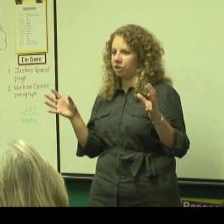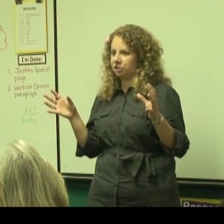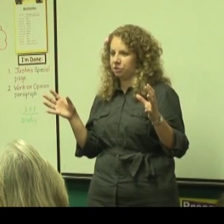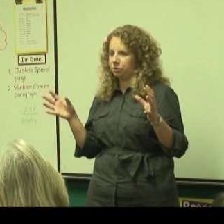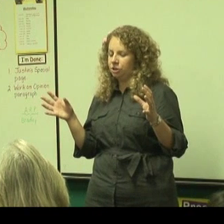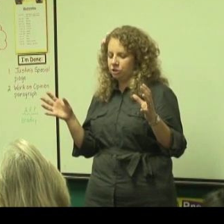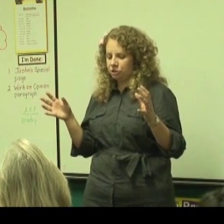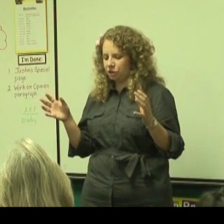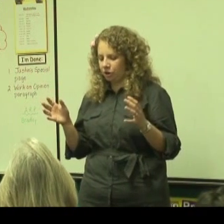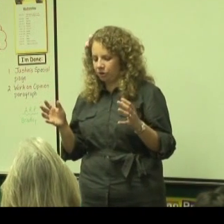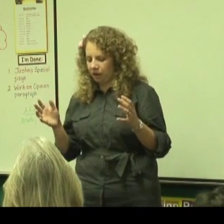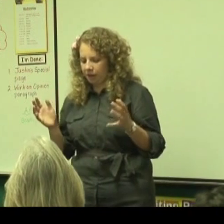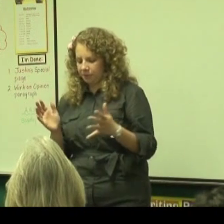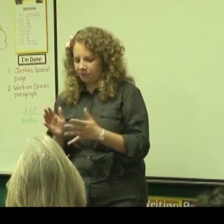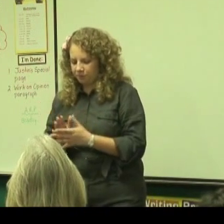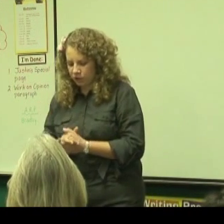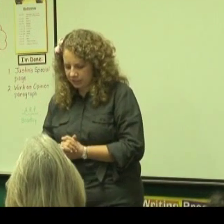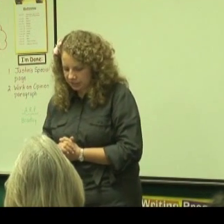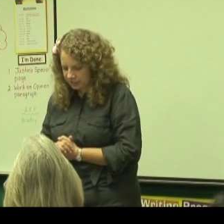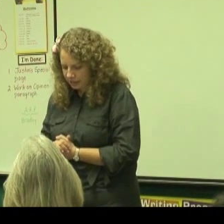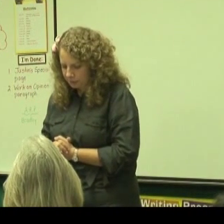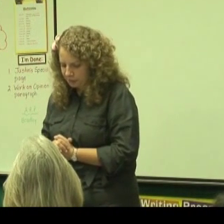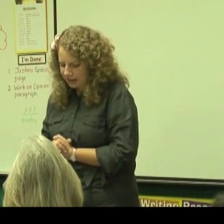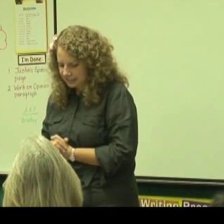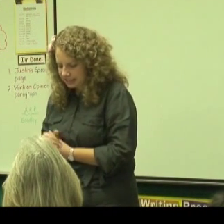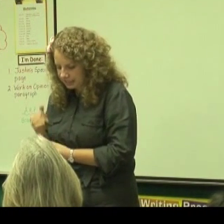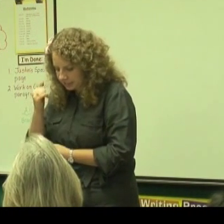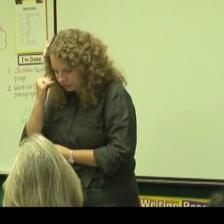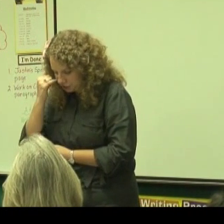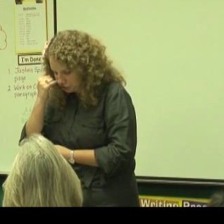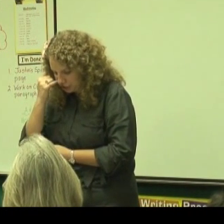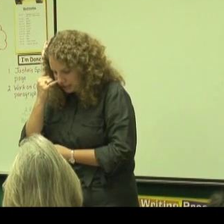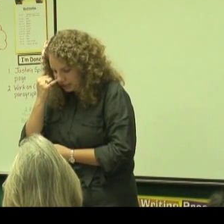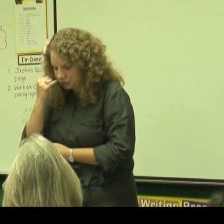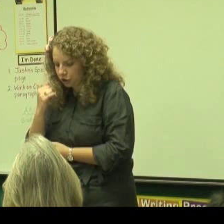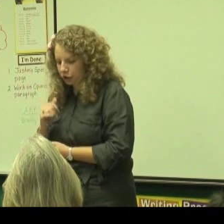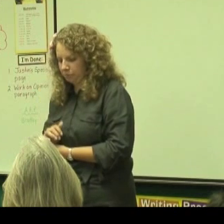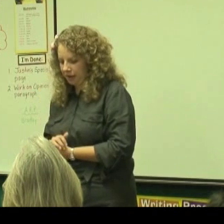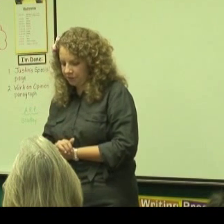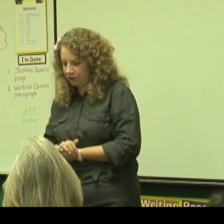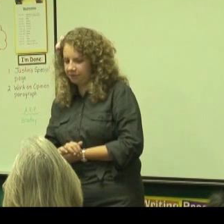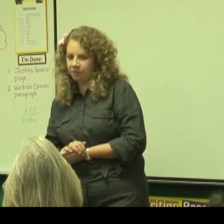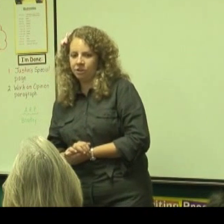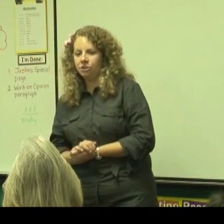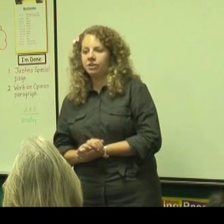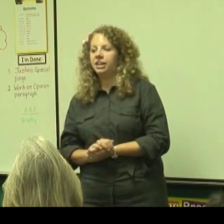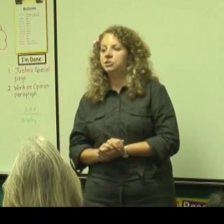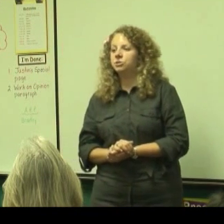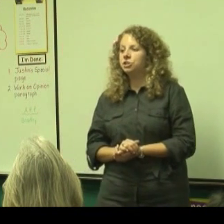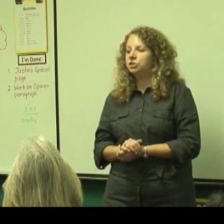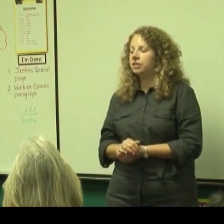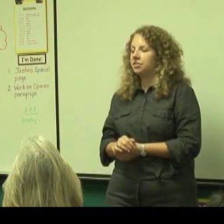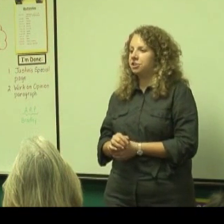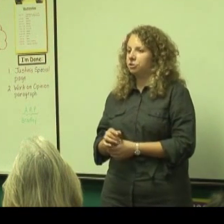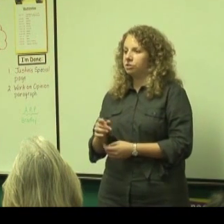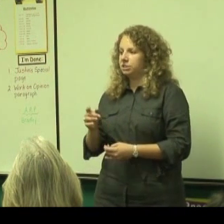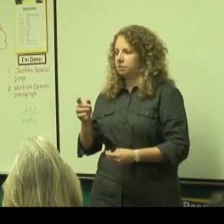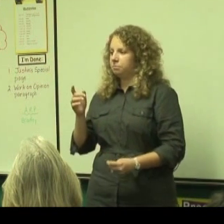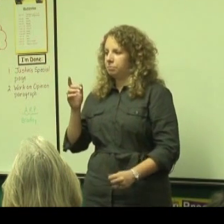referring to. So the first sentence I want to practice is she is her mother. Okay, so to do that, then you're going to pick